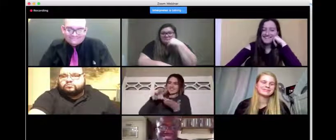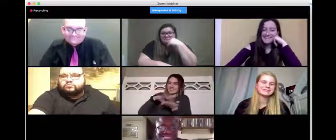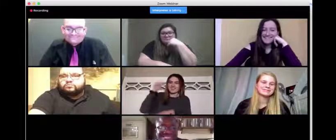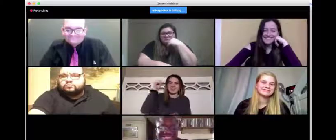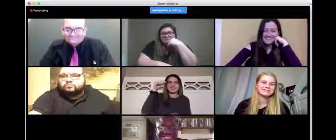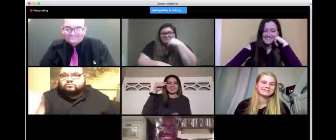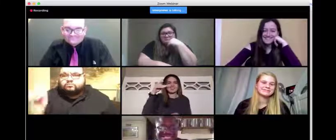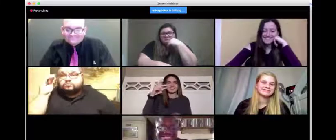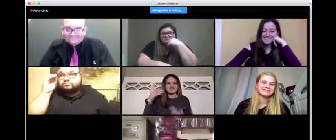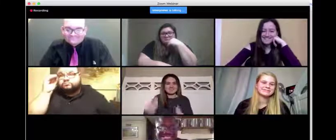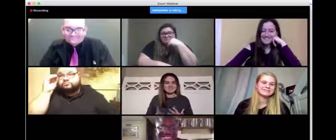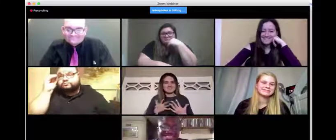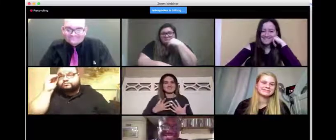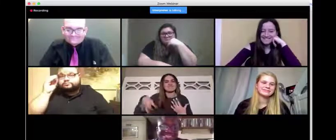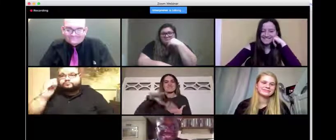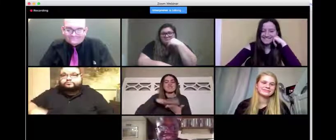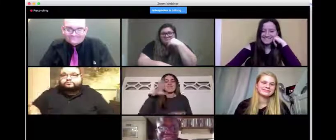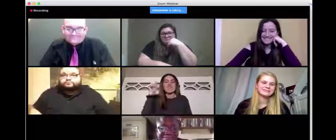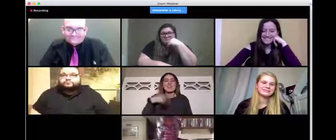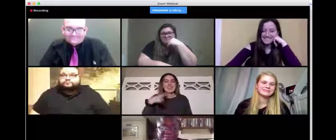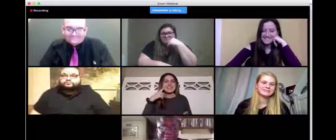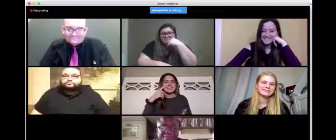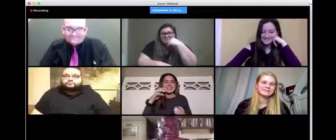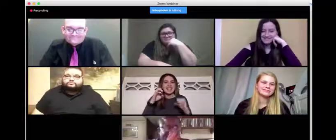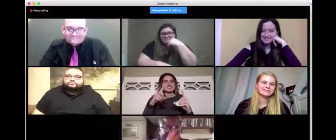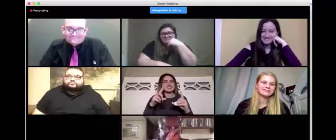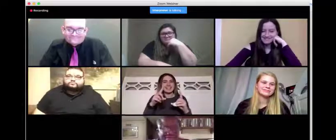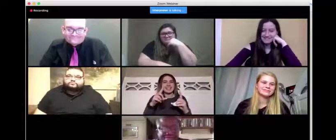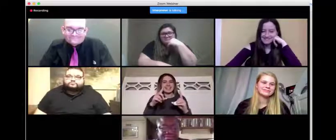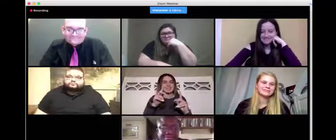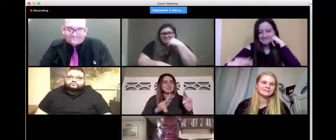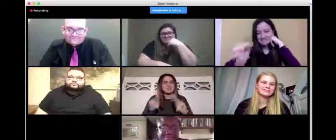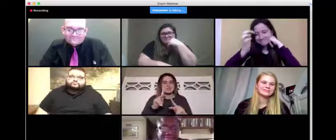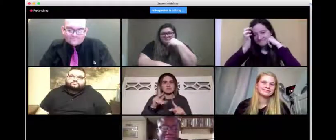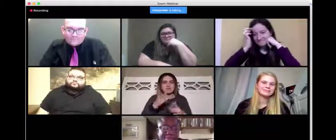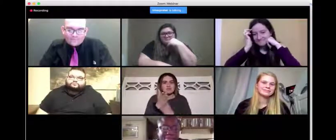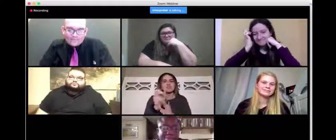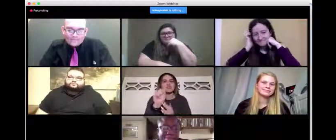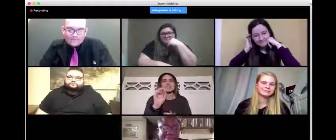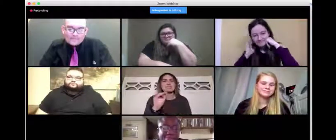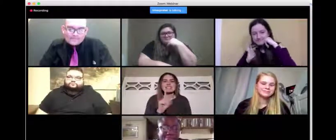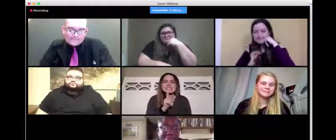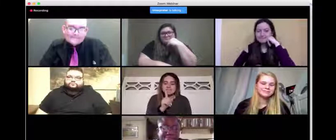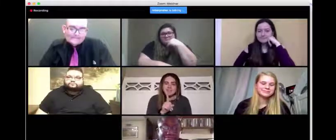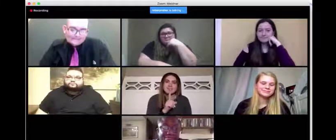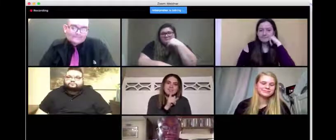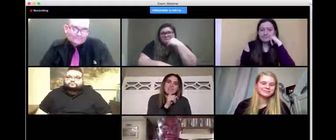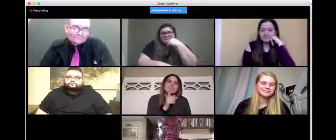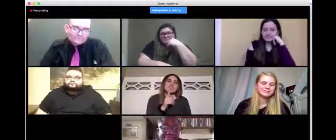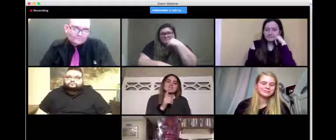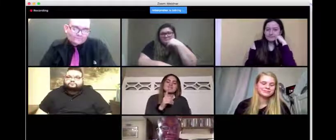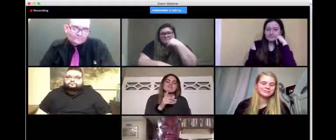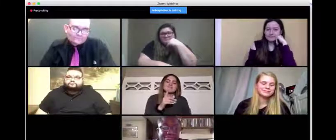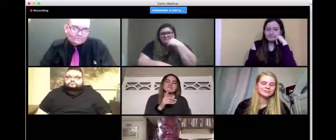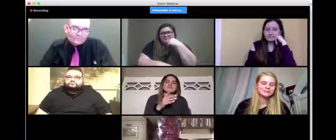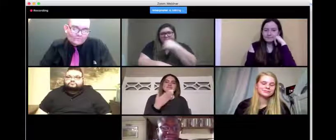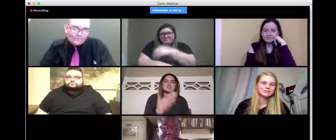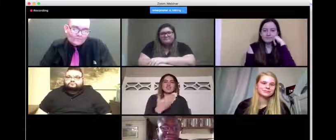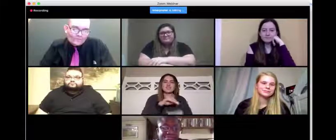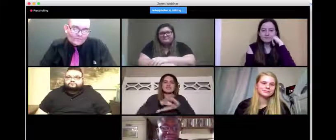educate people through social media. And, it's good influencing others. And I feel, the hearing people also,